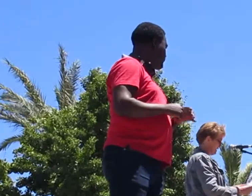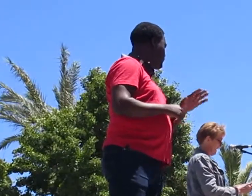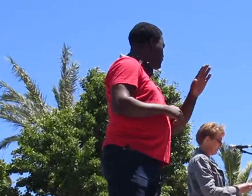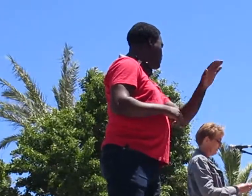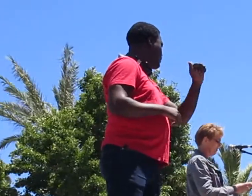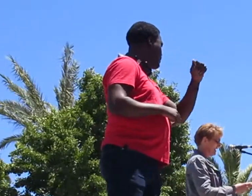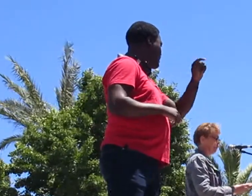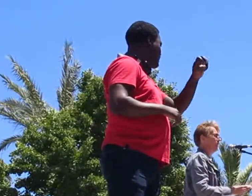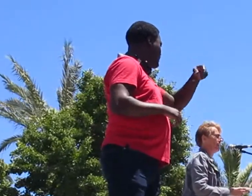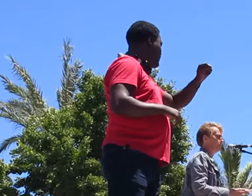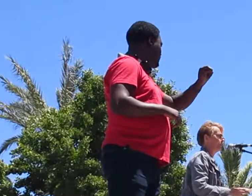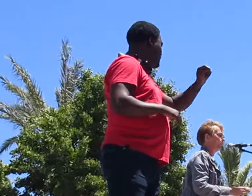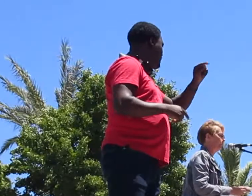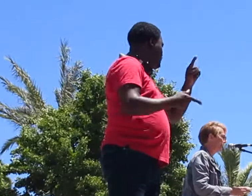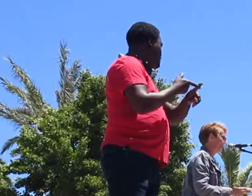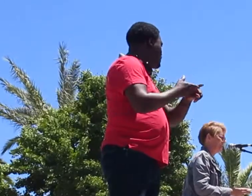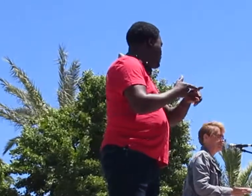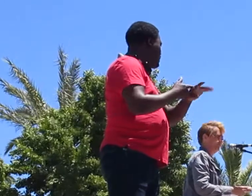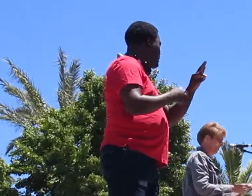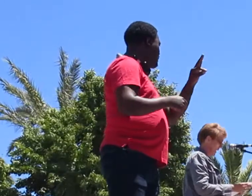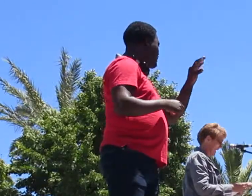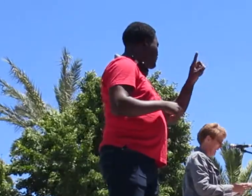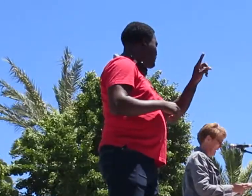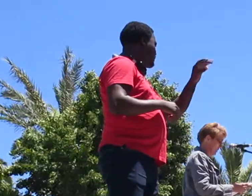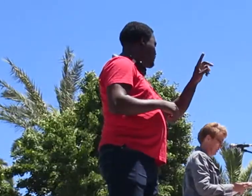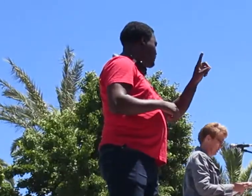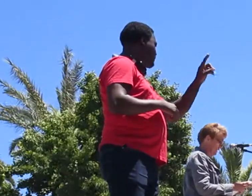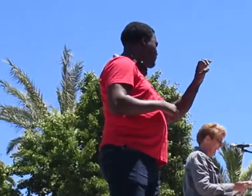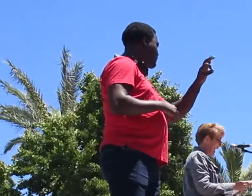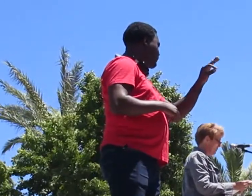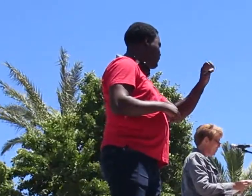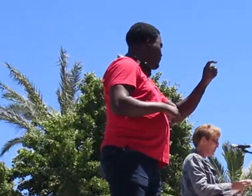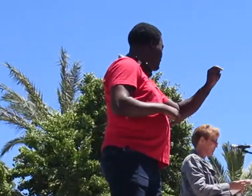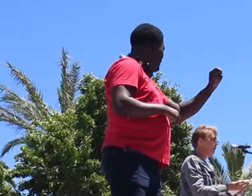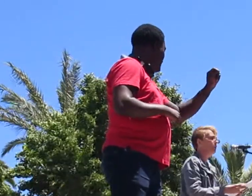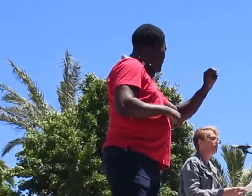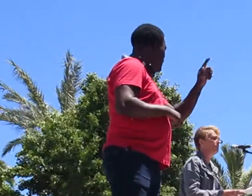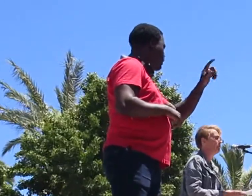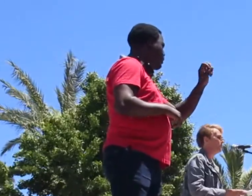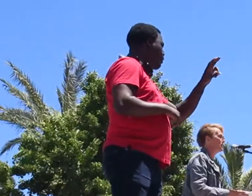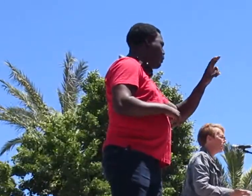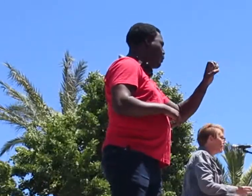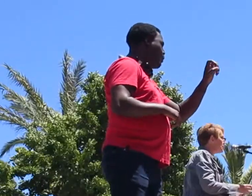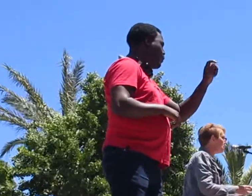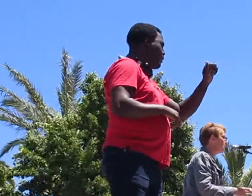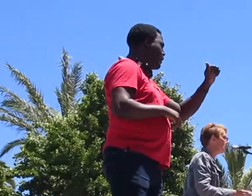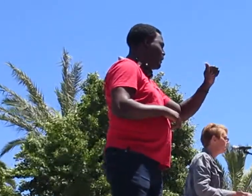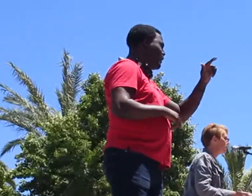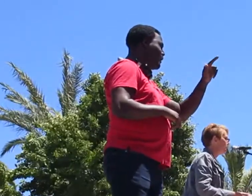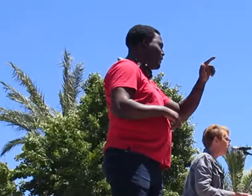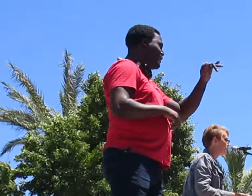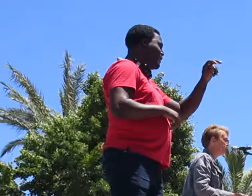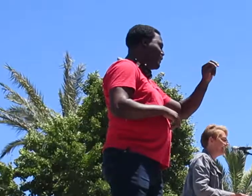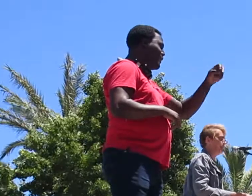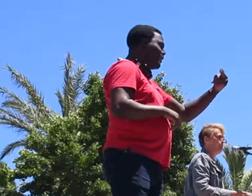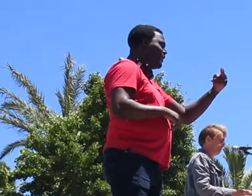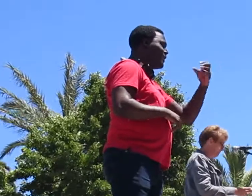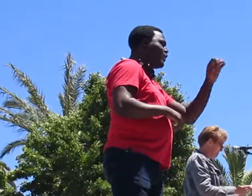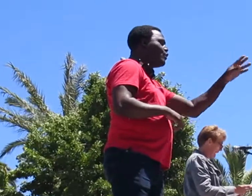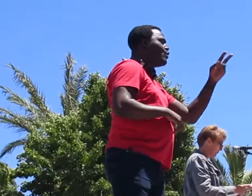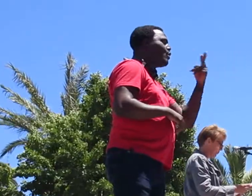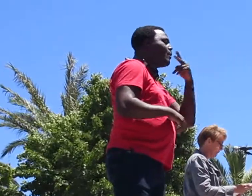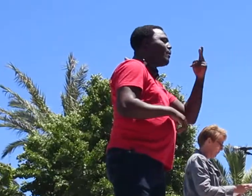deflect attention by going after your predecessor, Loretta Lynch, and your smoke and mirrors to move to